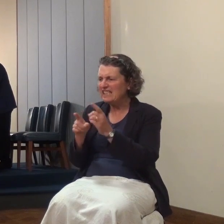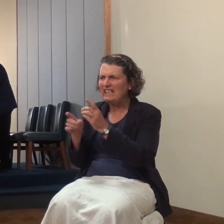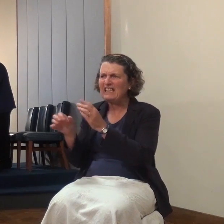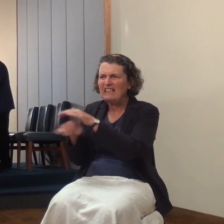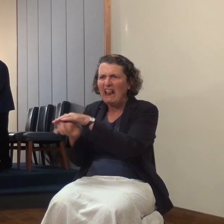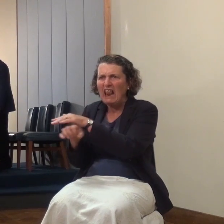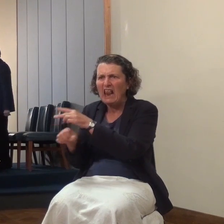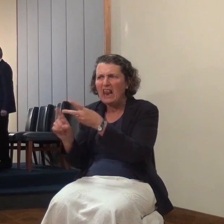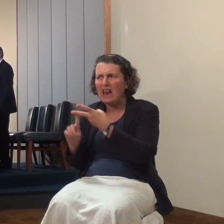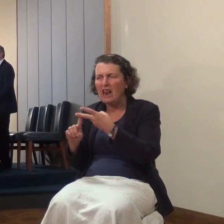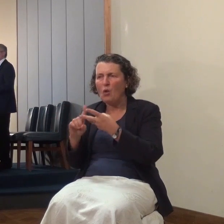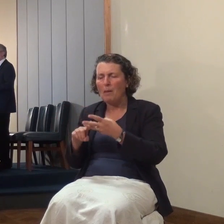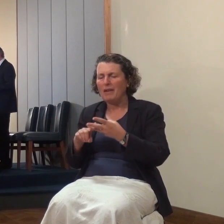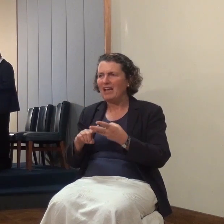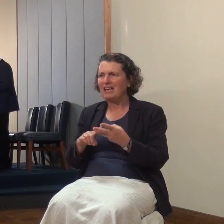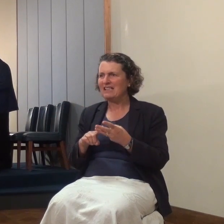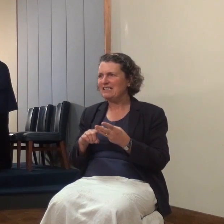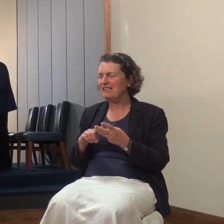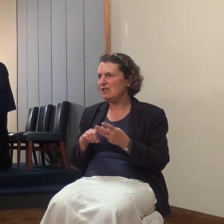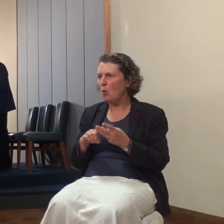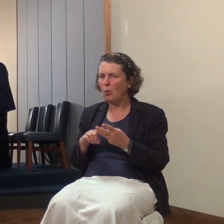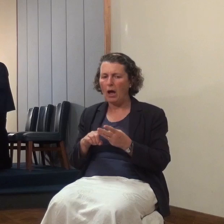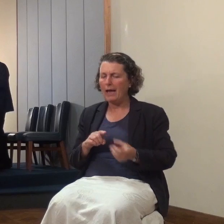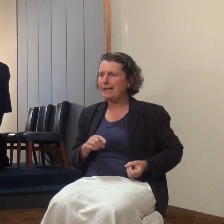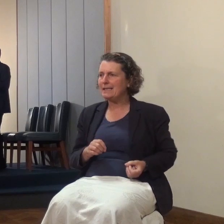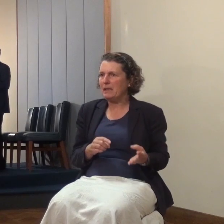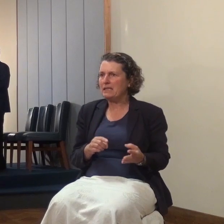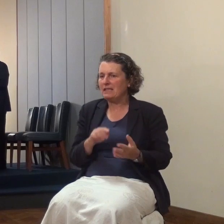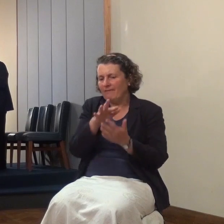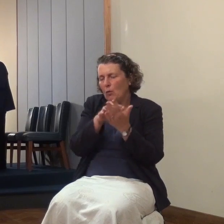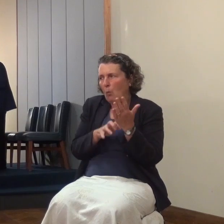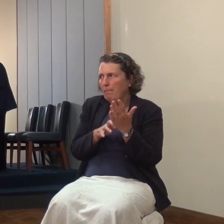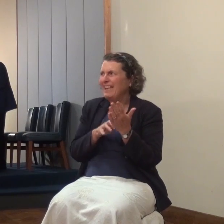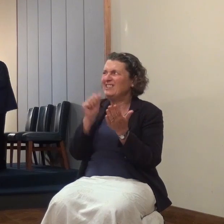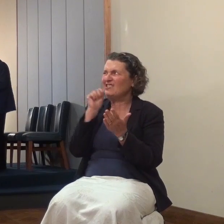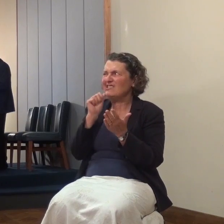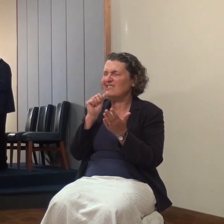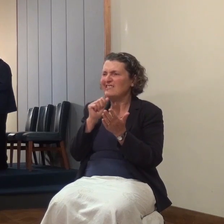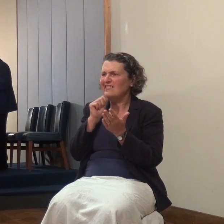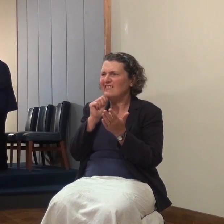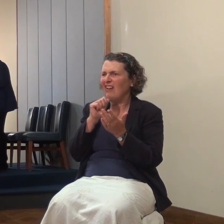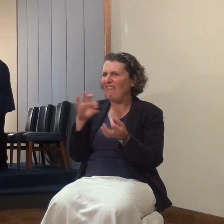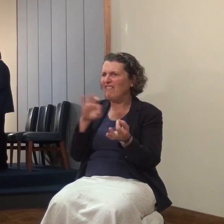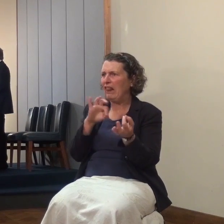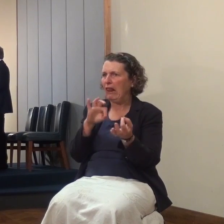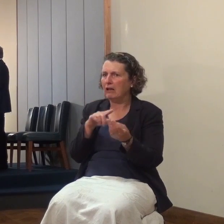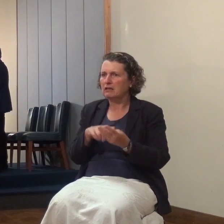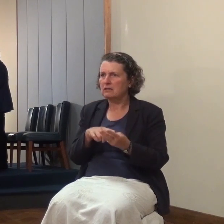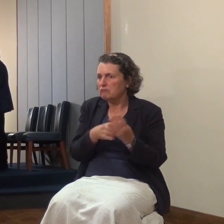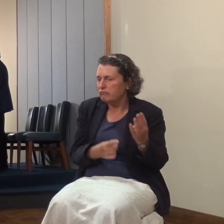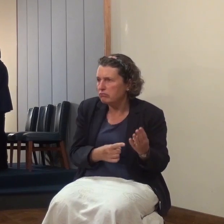some morally dubious operation. The last thing they want is their sin being reproved